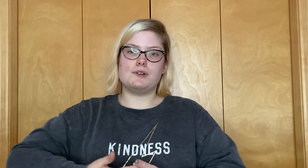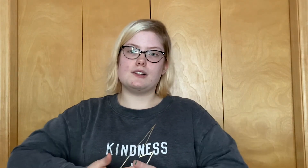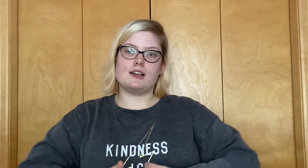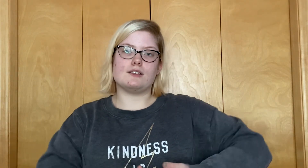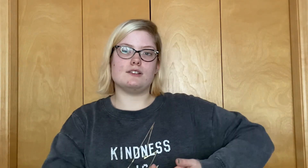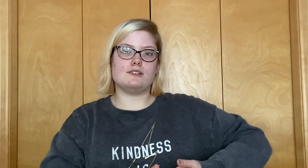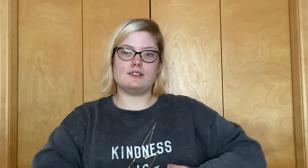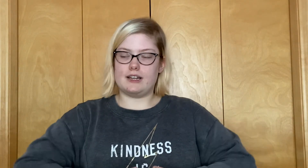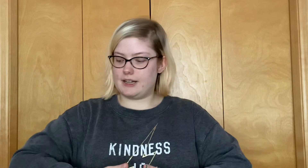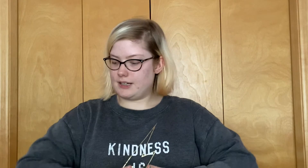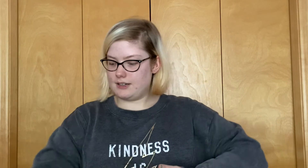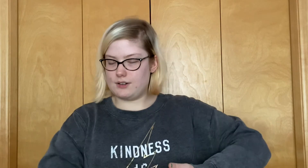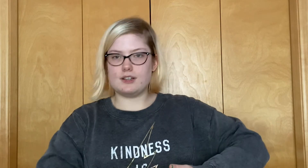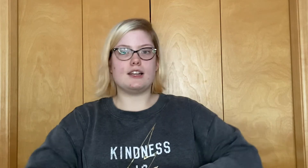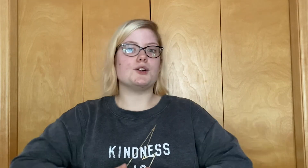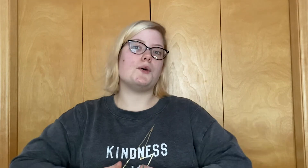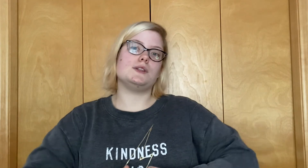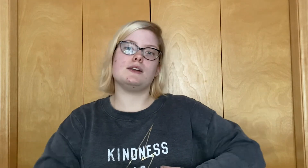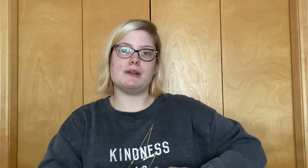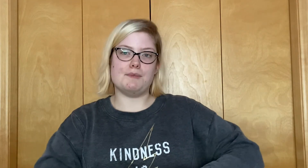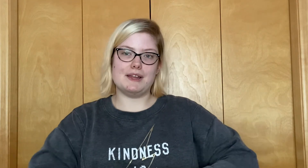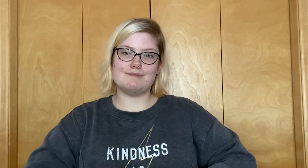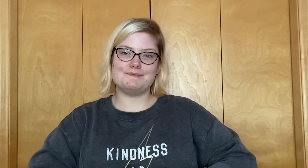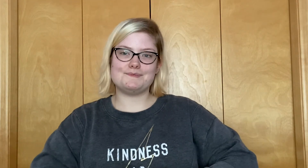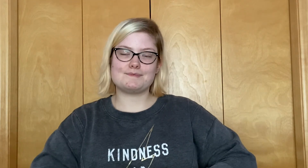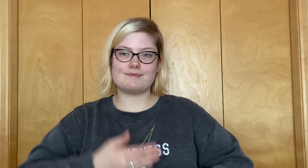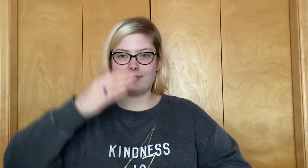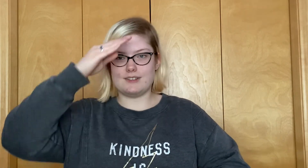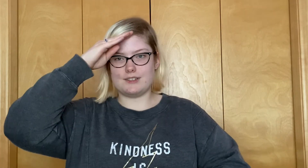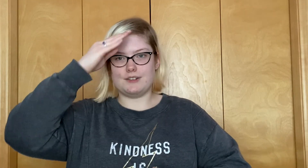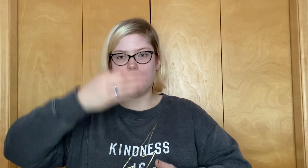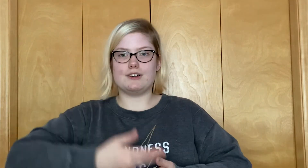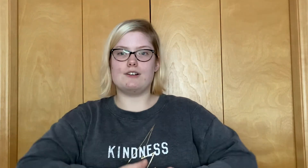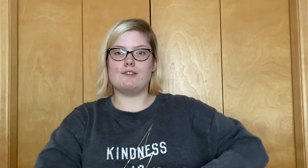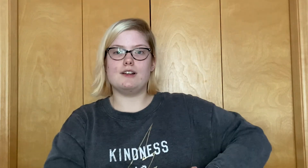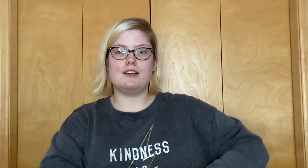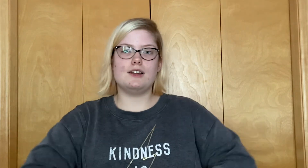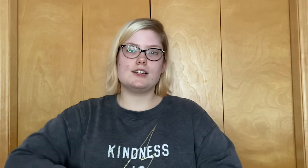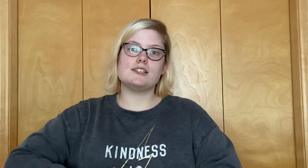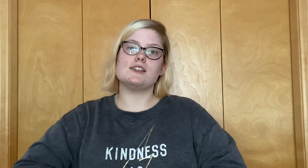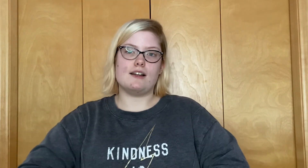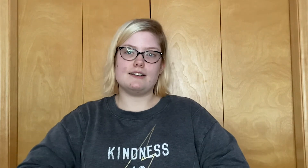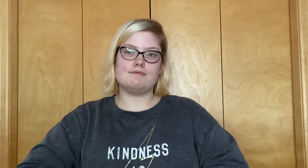like a little, like you're holding a baby. So you go son.